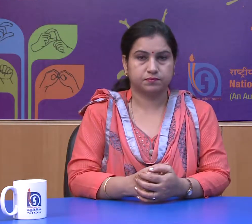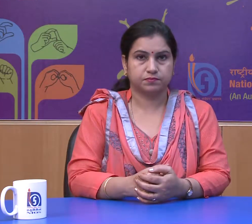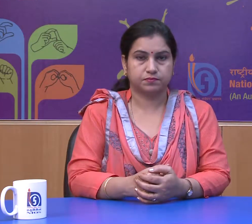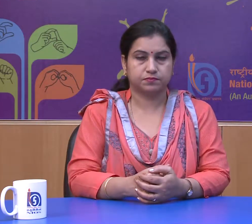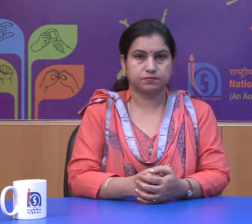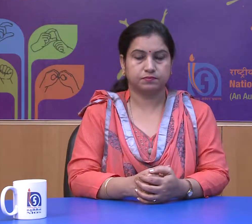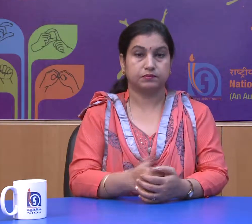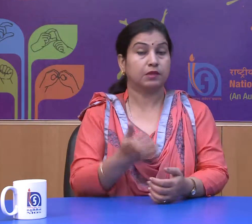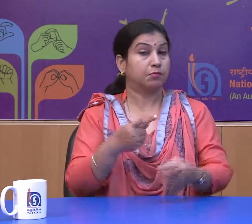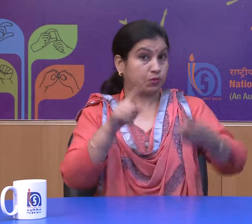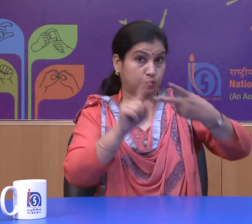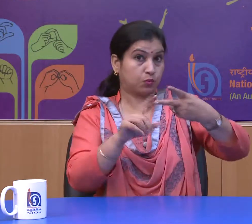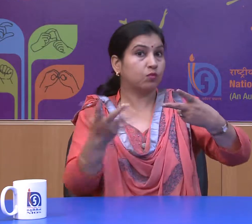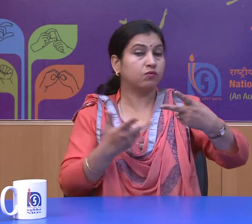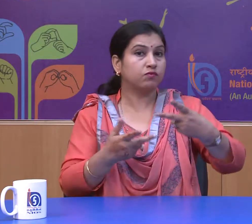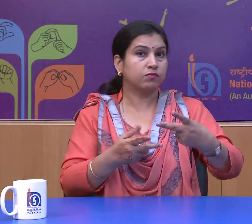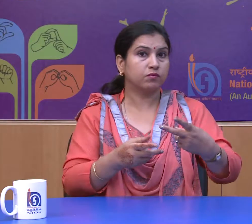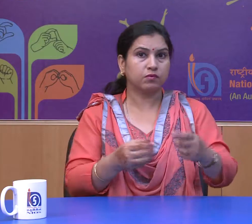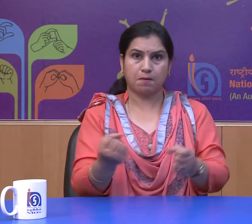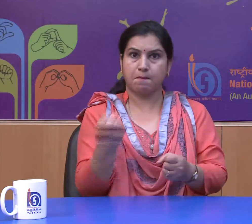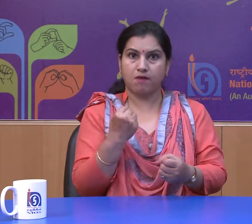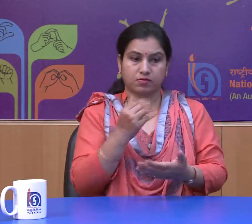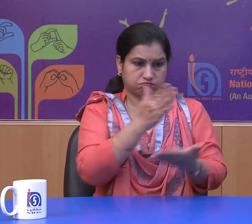Number 2 is division of powers.